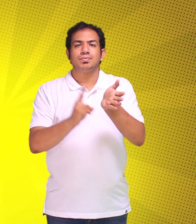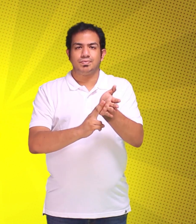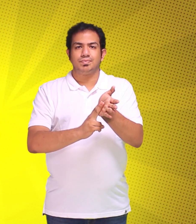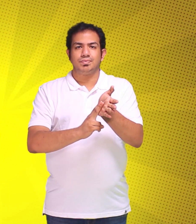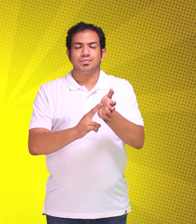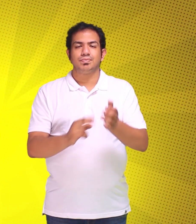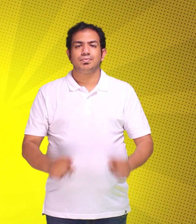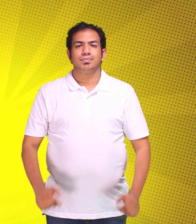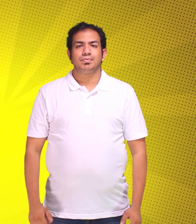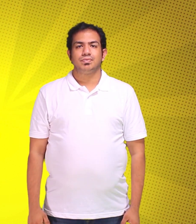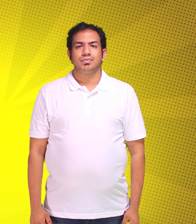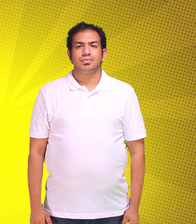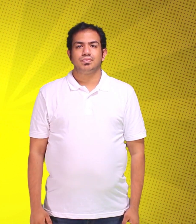S-O-N. Son.